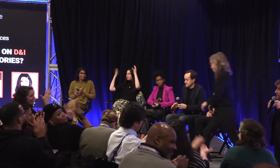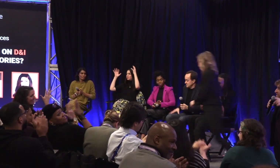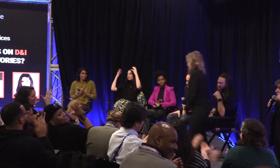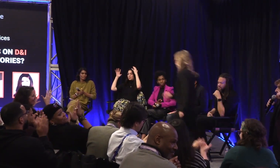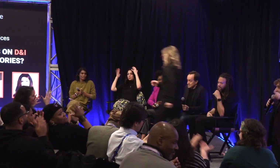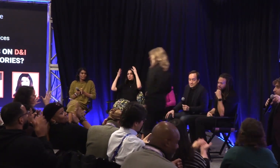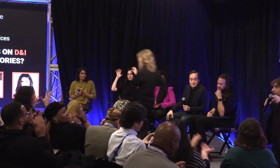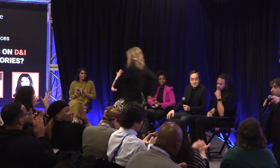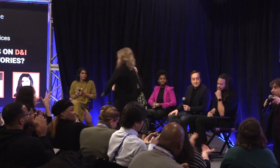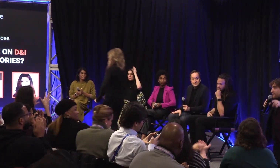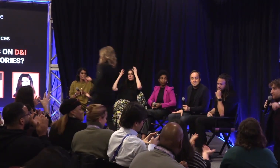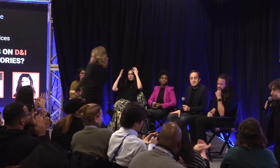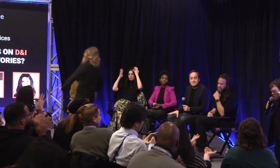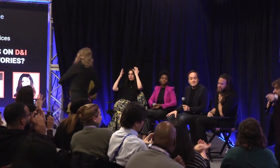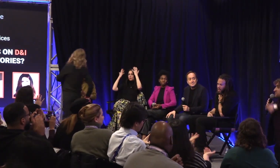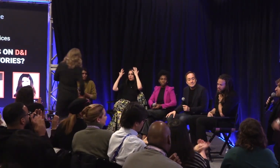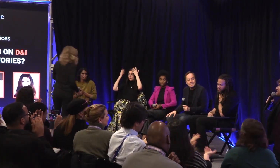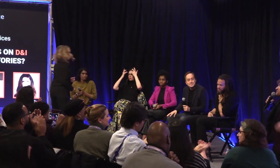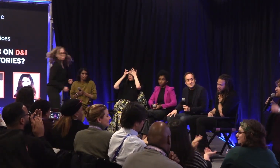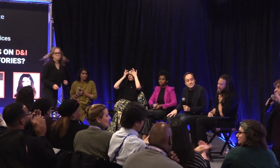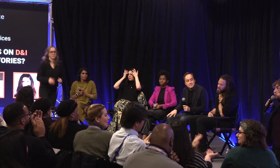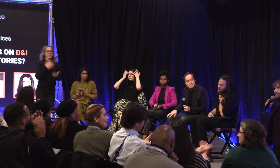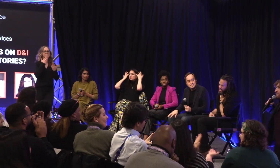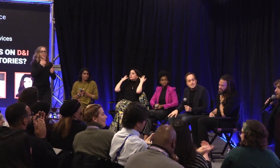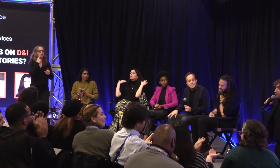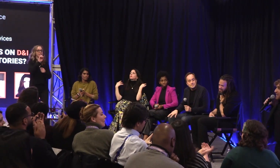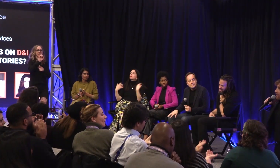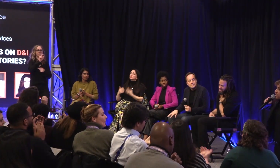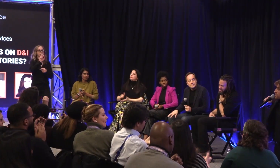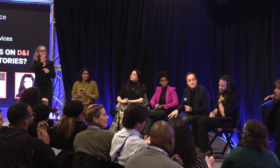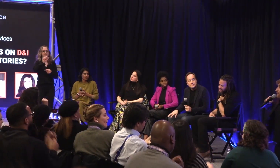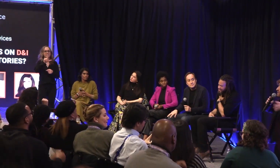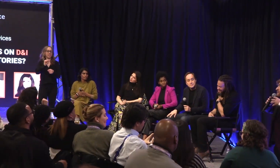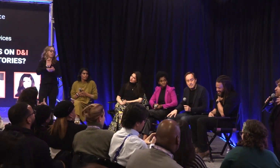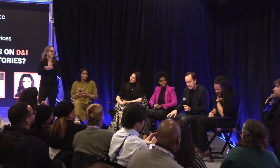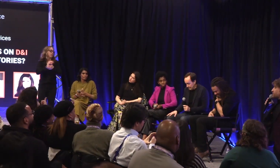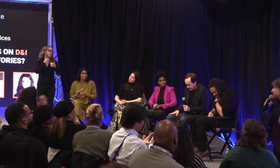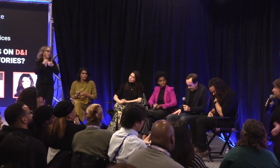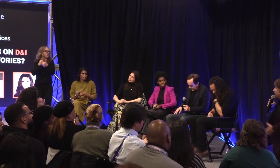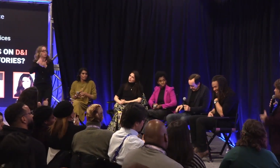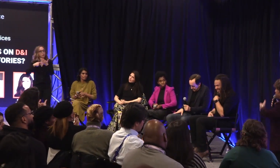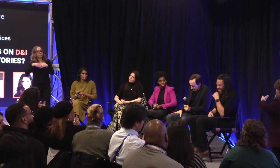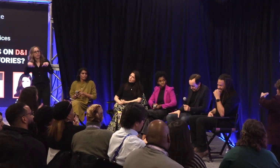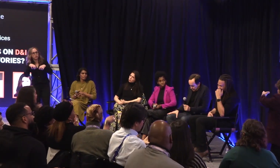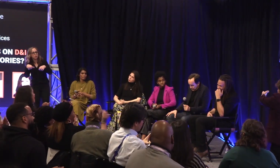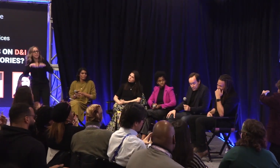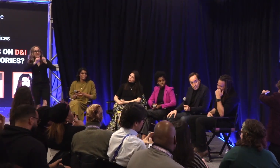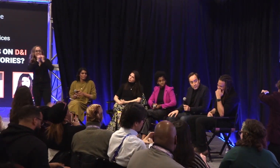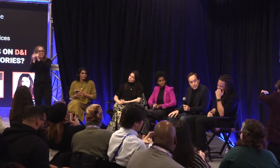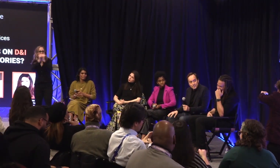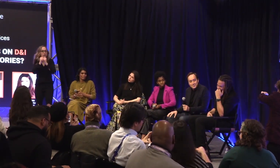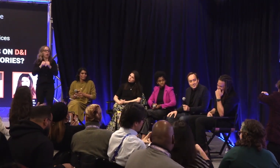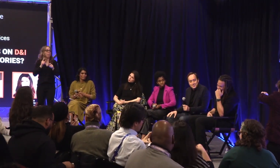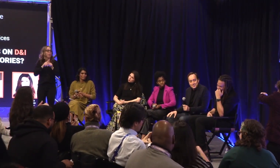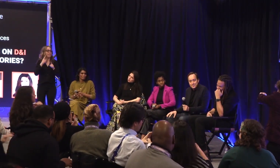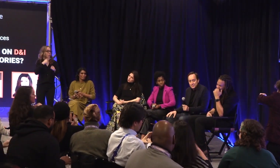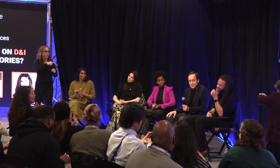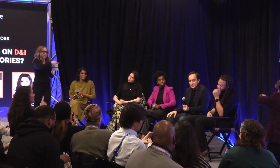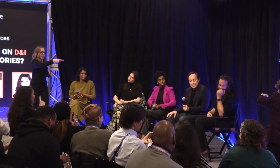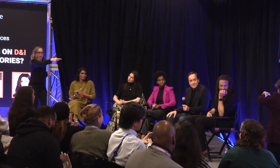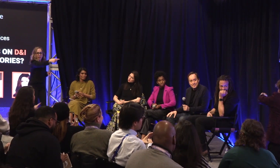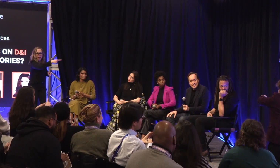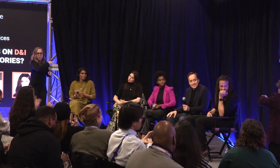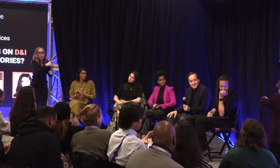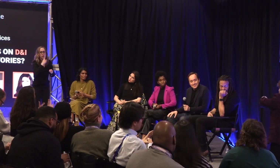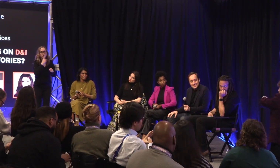The learning is going to keep going through the Easter Seals Disability Film Challenge, through everything that we're doing collectively, but through these people right